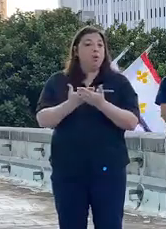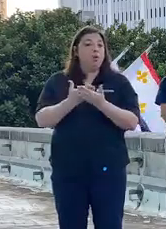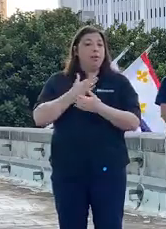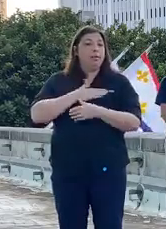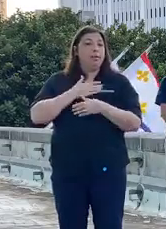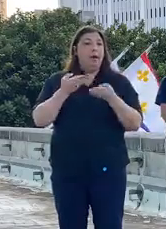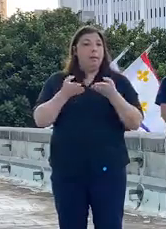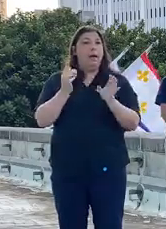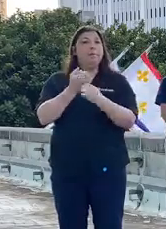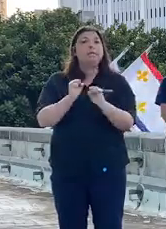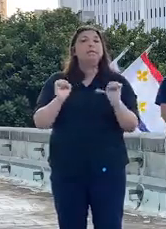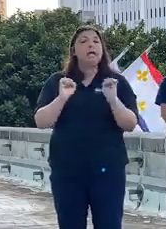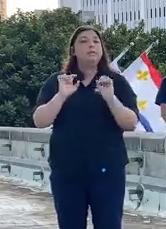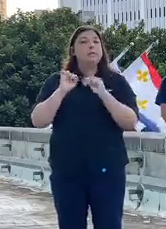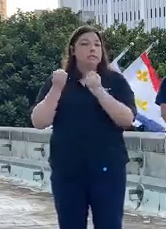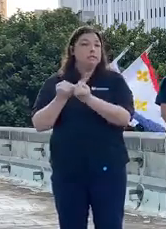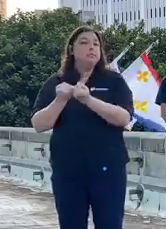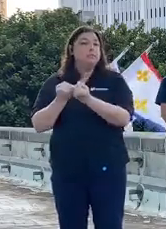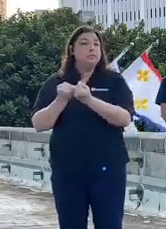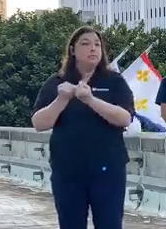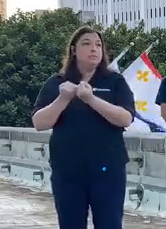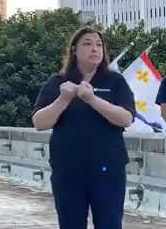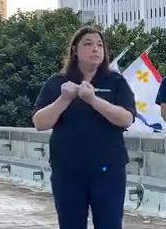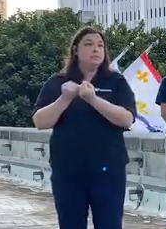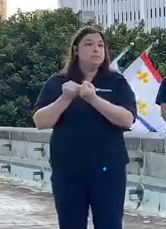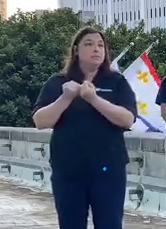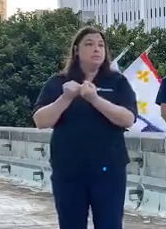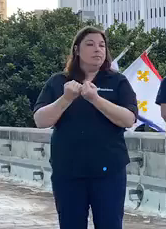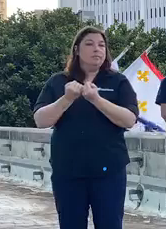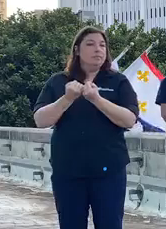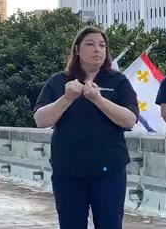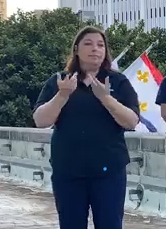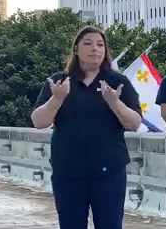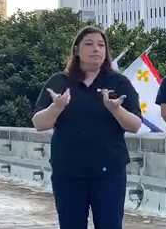my public safety team, for example,